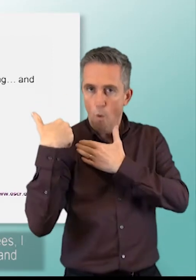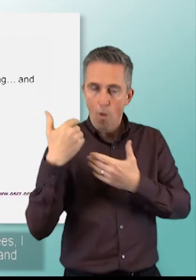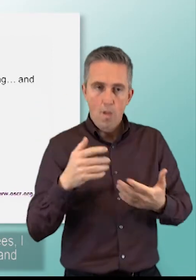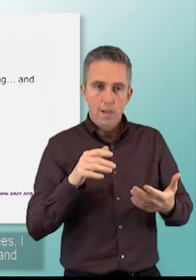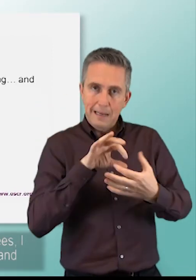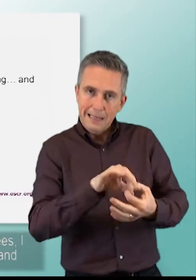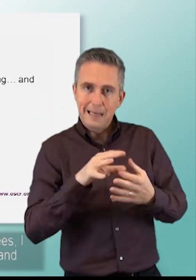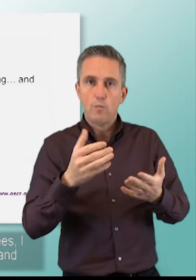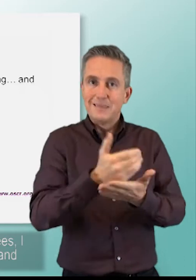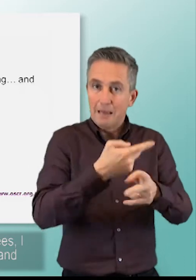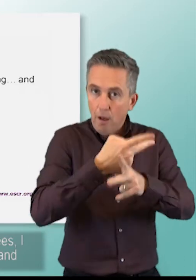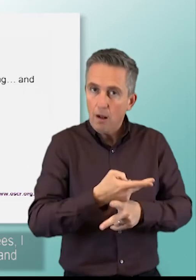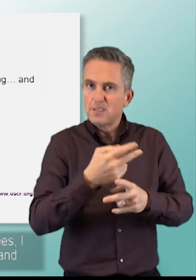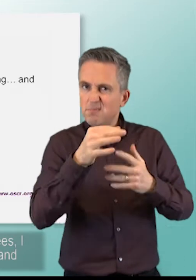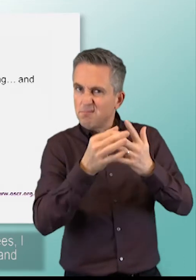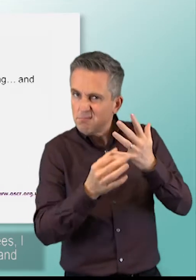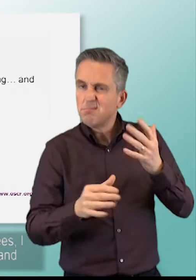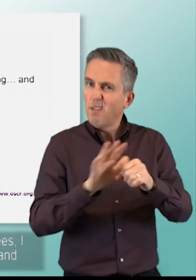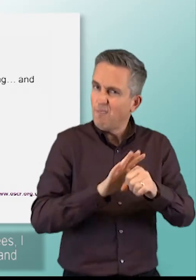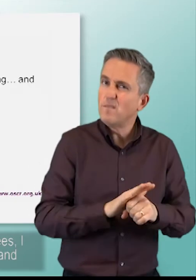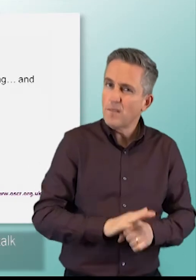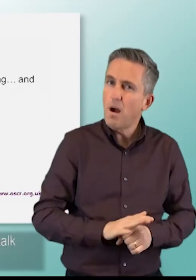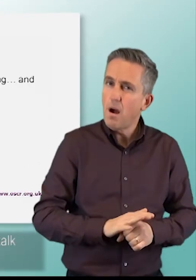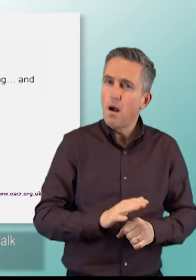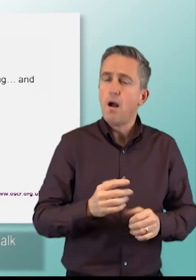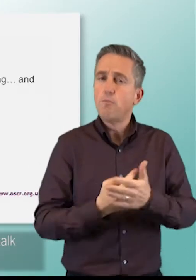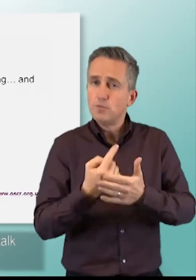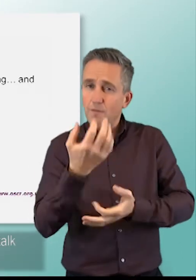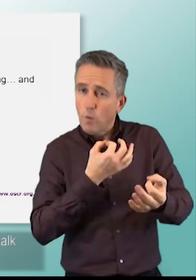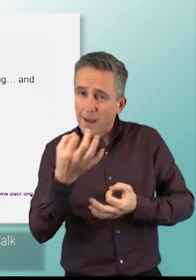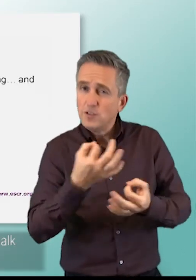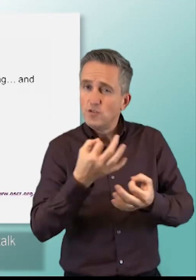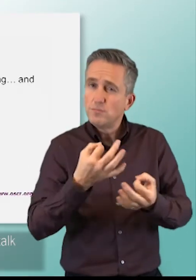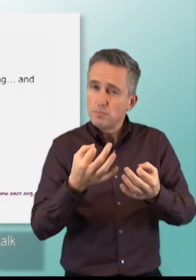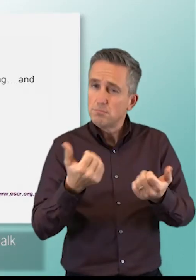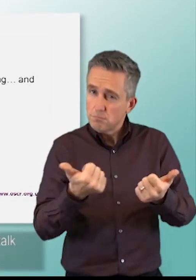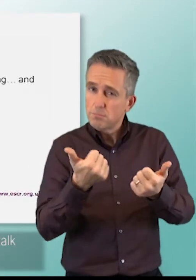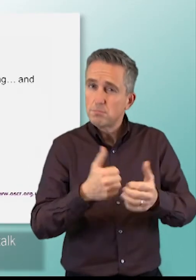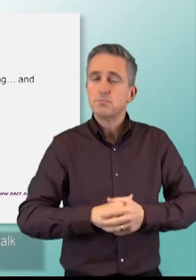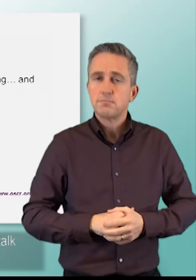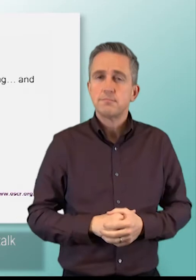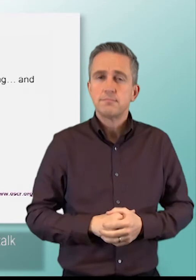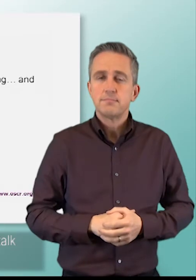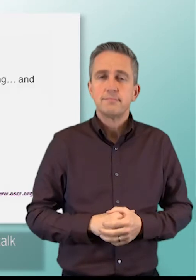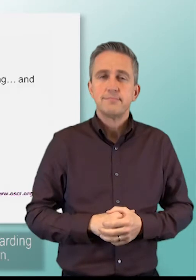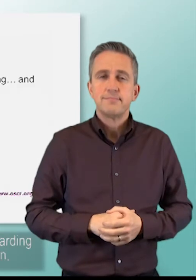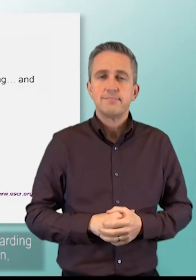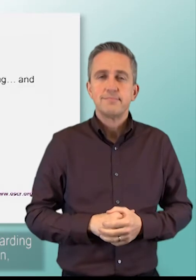talk just briefly touch on the notifiable events regime, and you might have some questions on that, and then talk about our safeguarding steps.